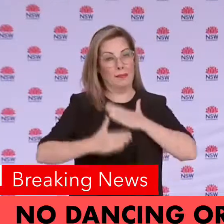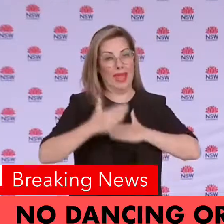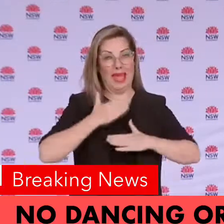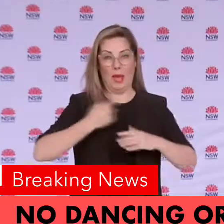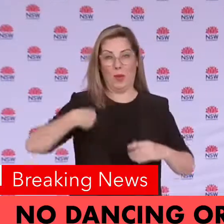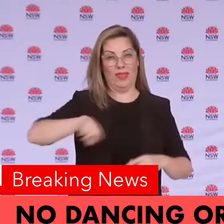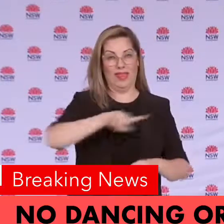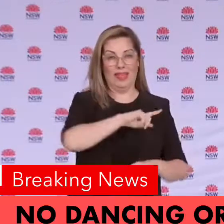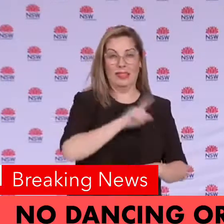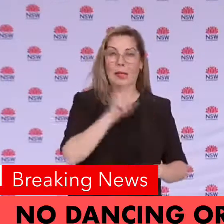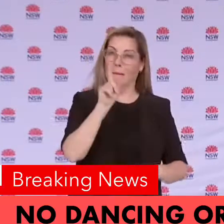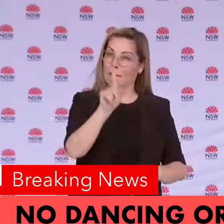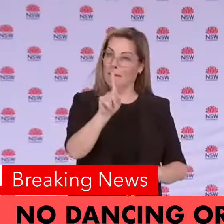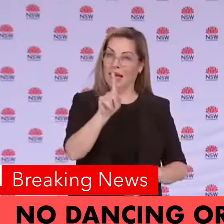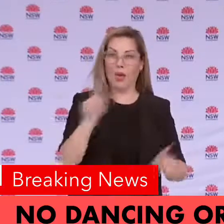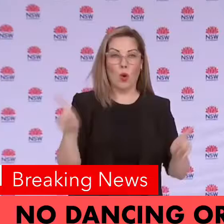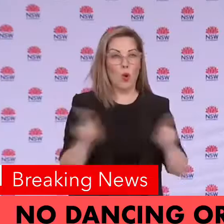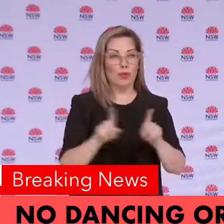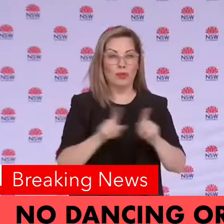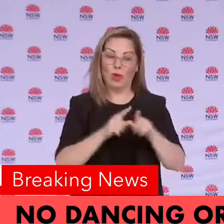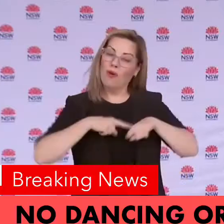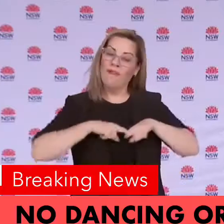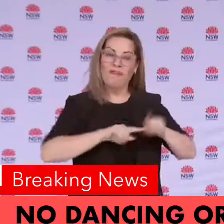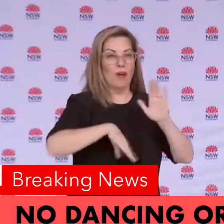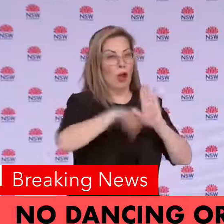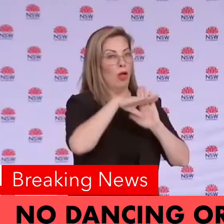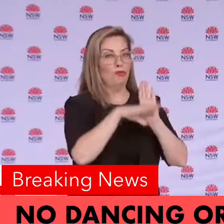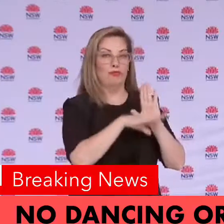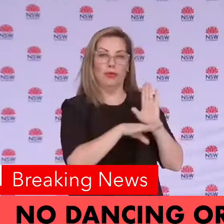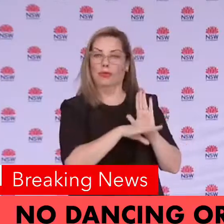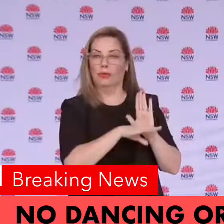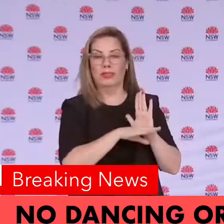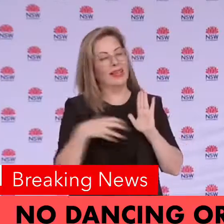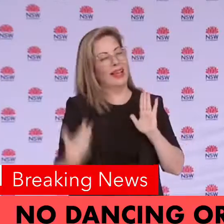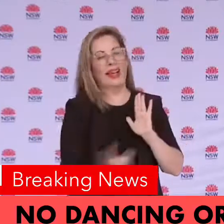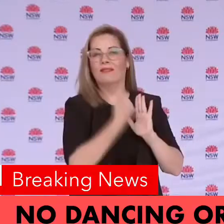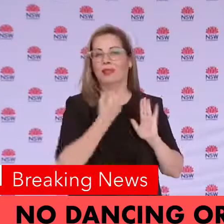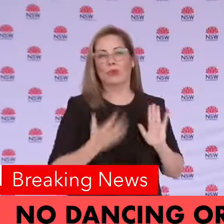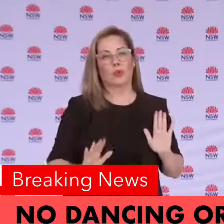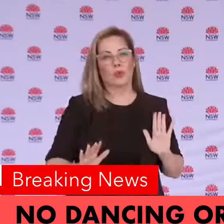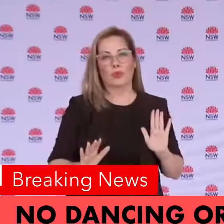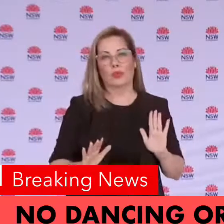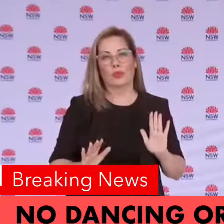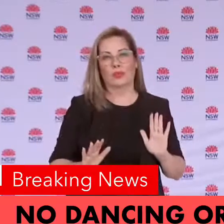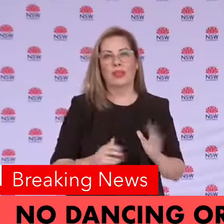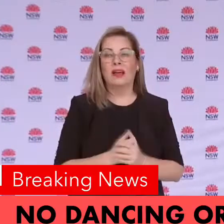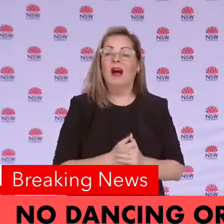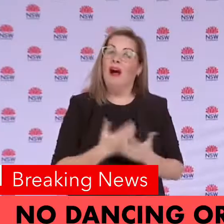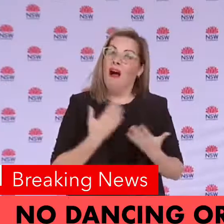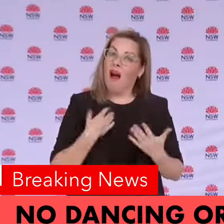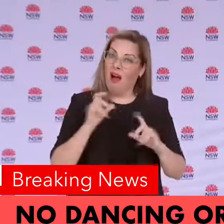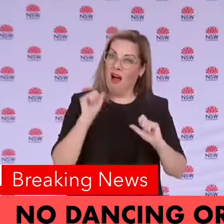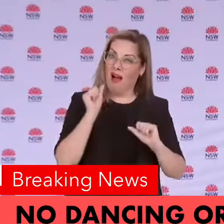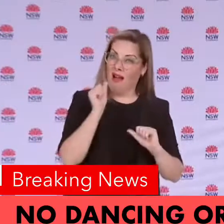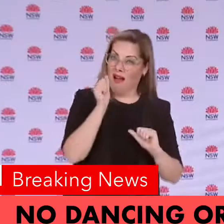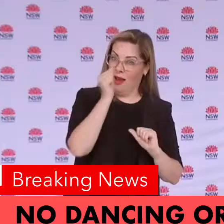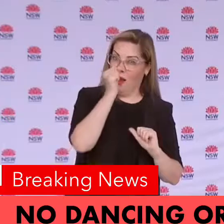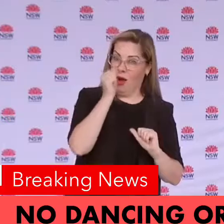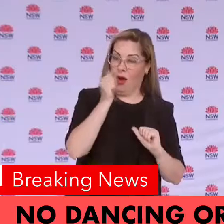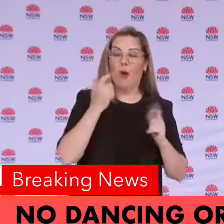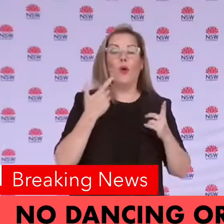they also need to watch out for those protocols. And can I just say that I understand it's sometimes tricky when you're entering